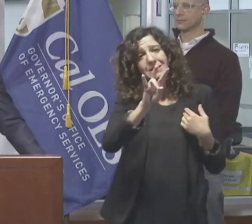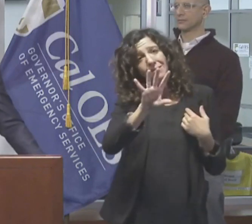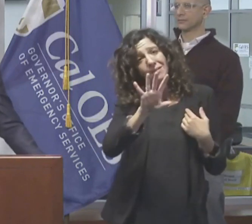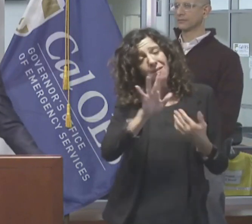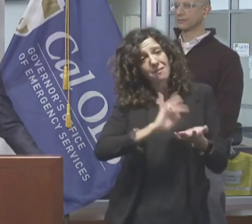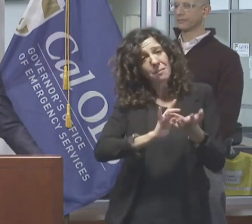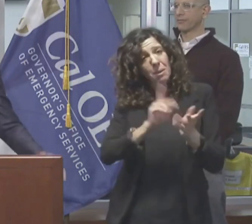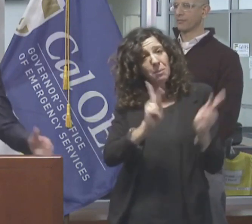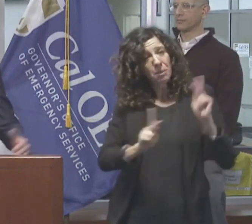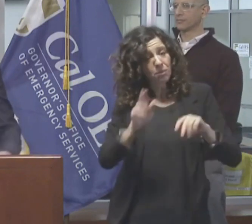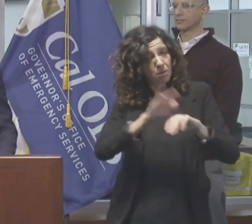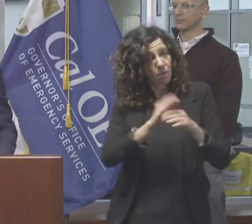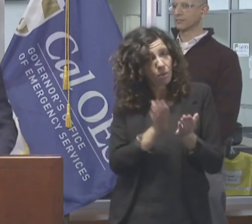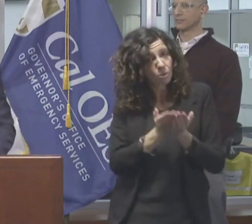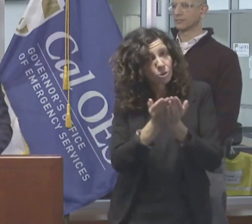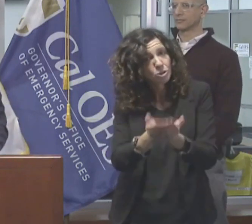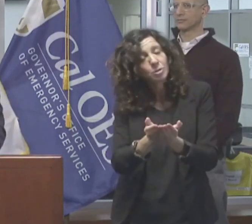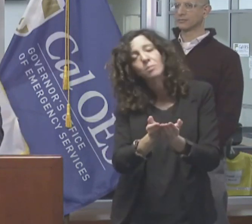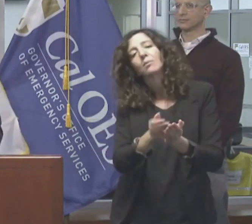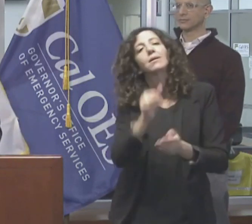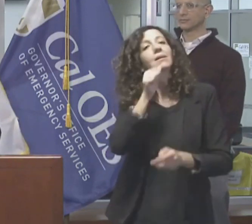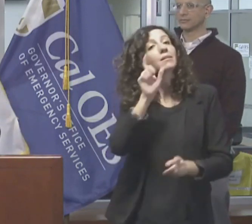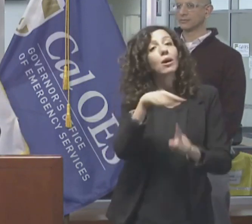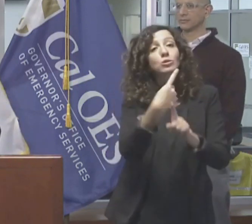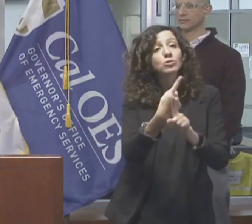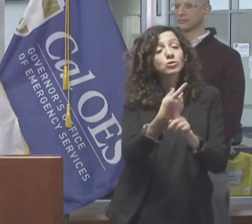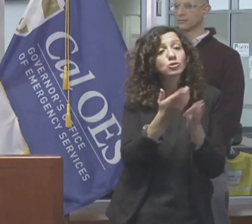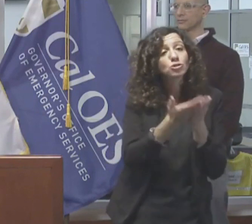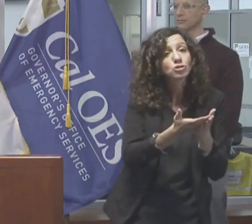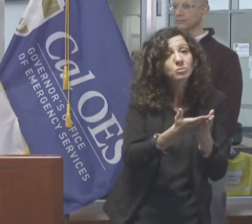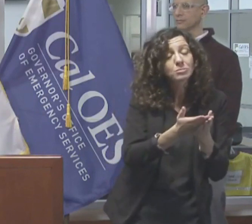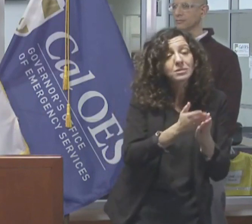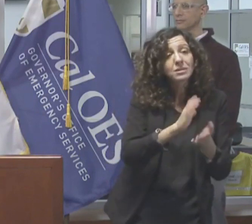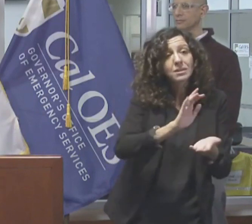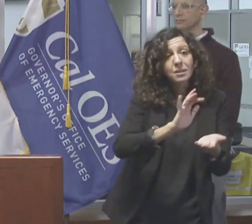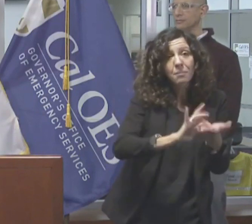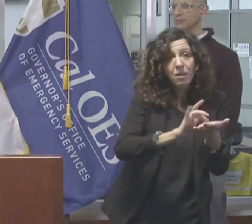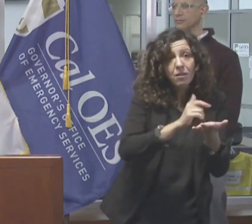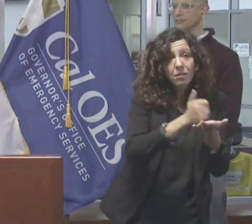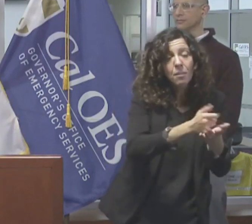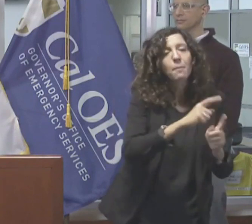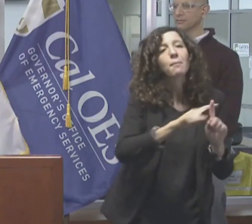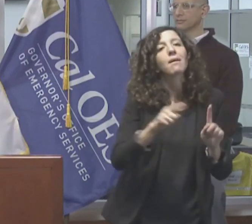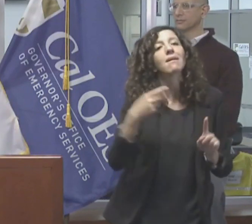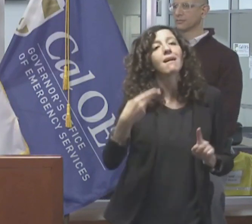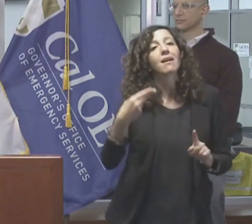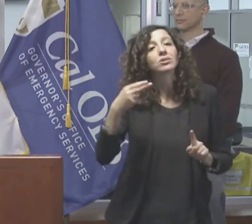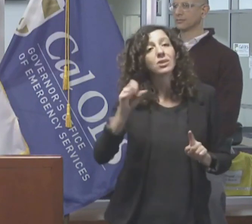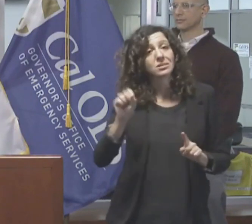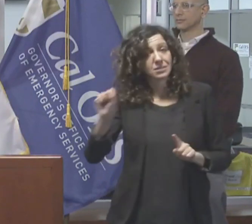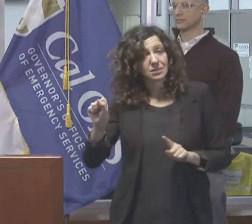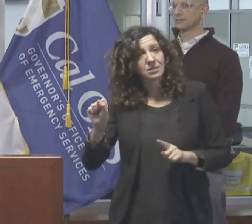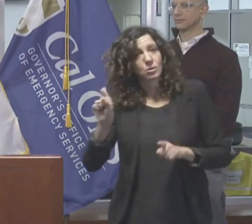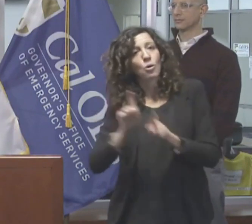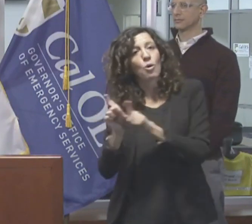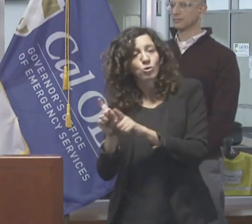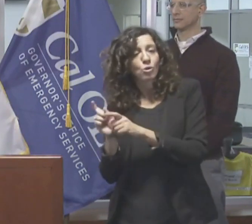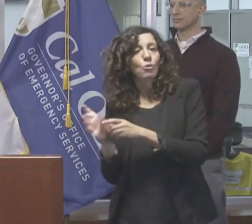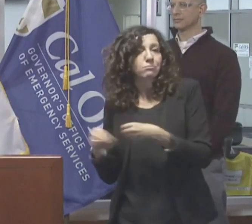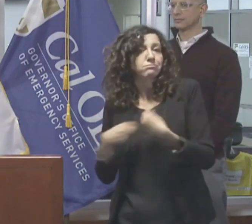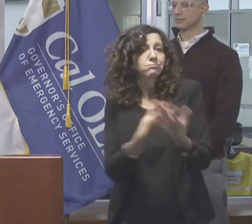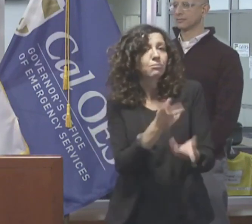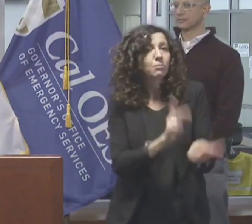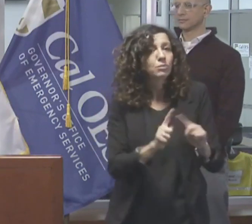that are on board. That's not just their own medical crew, but HSS, supplemented medical crew. And it